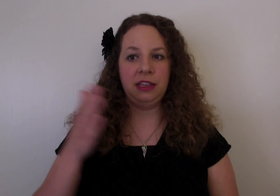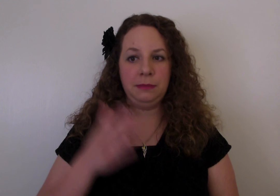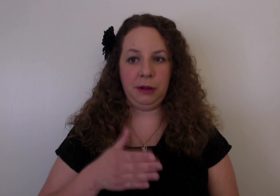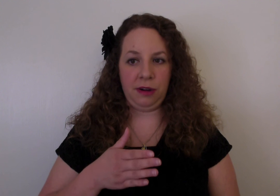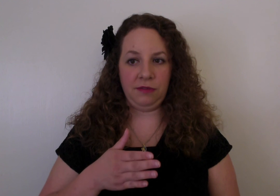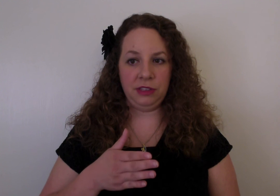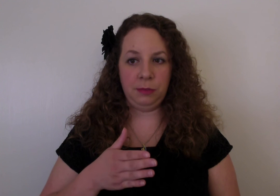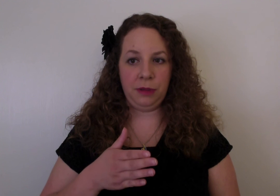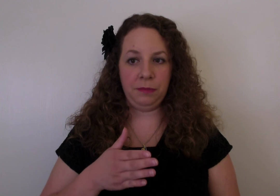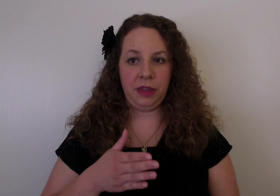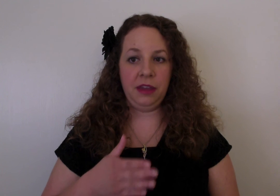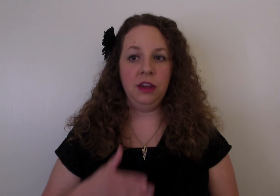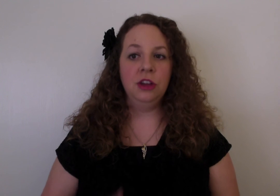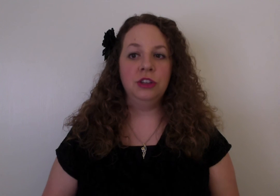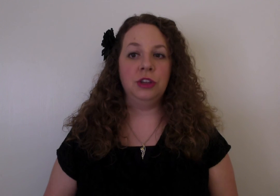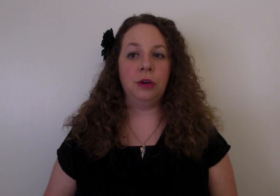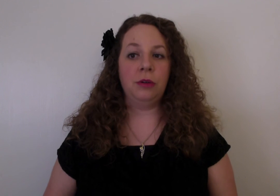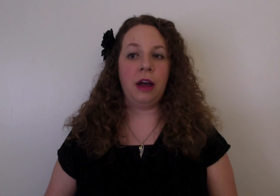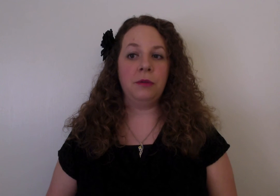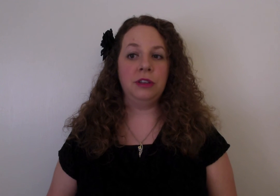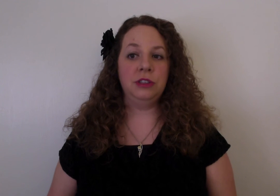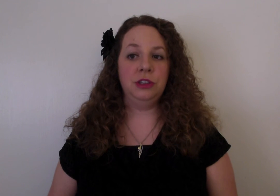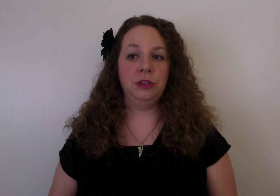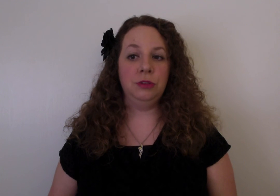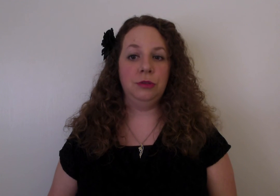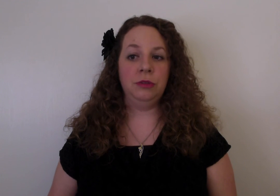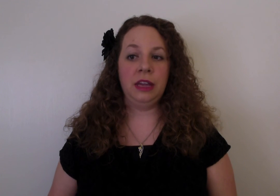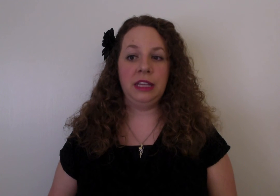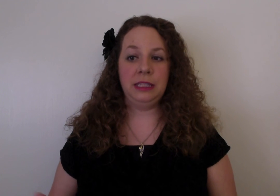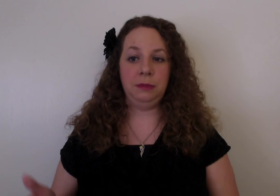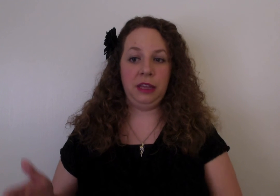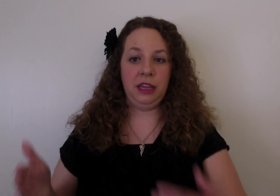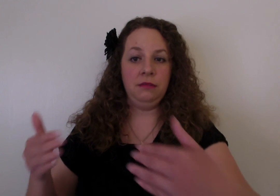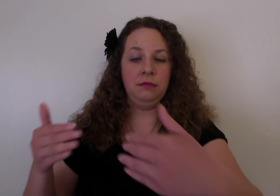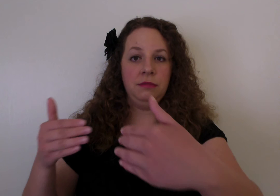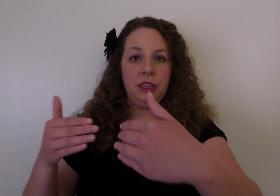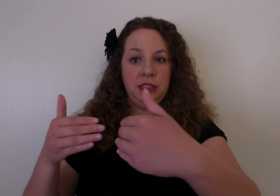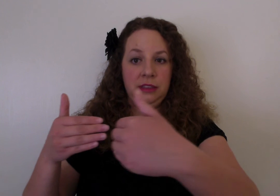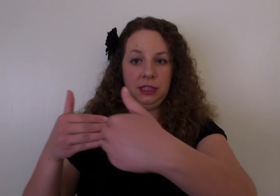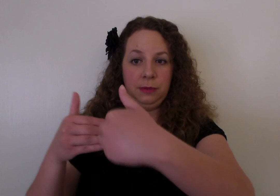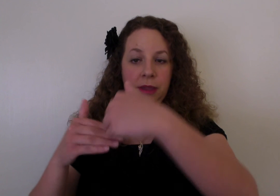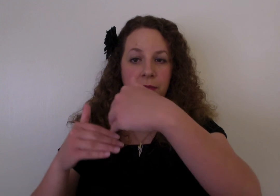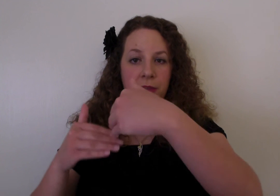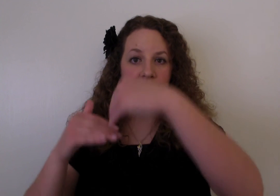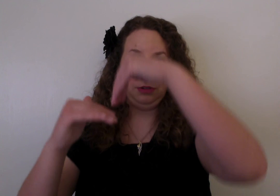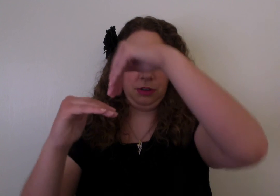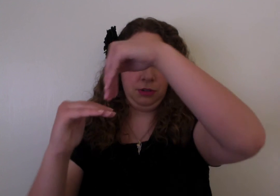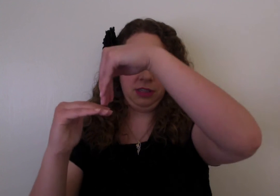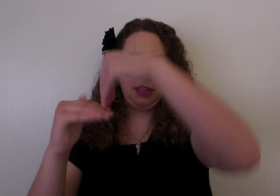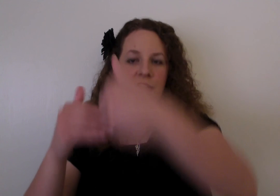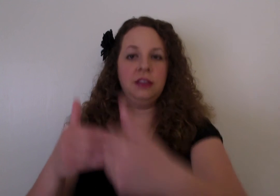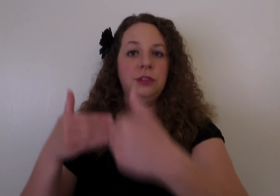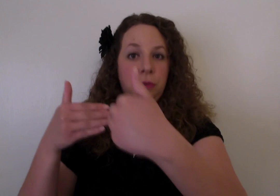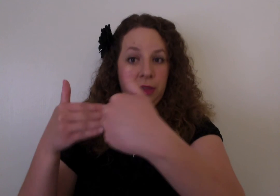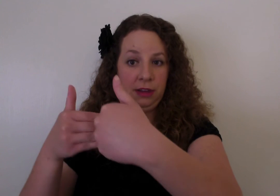my reference point, okay? So I'm going to explain that it's this way, okay? So I know it's that side. So here,